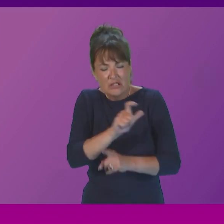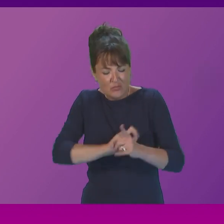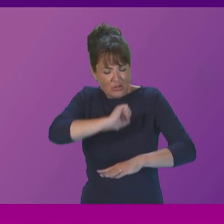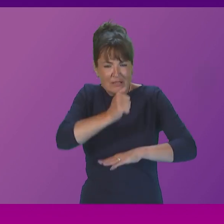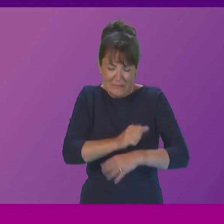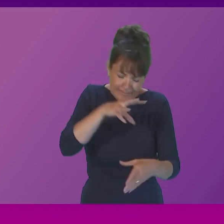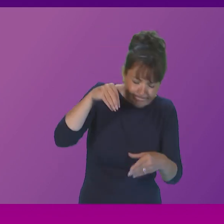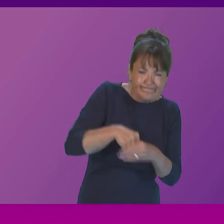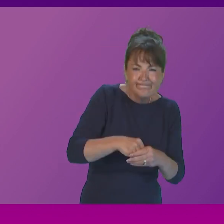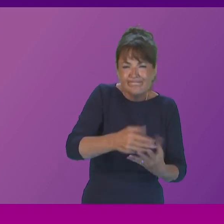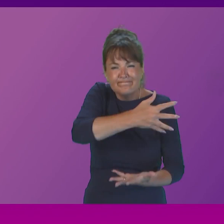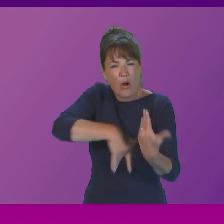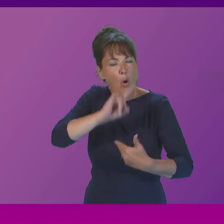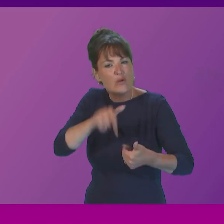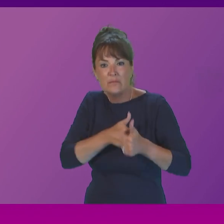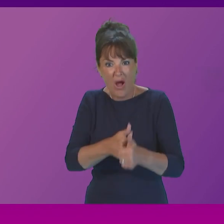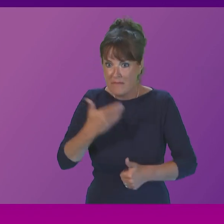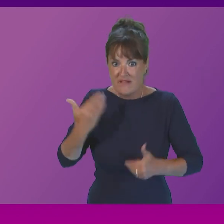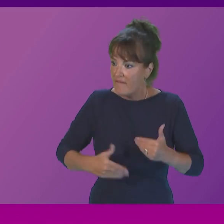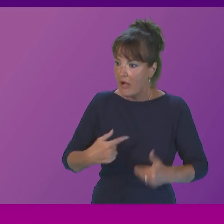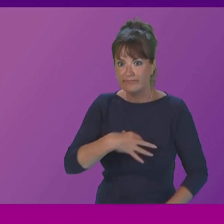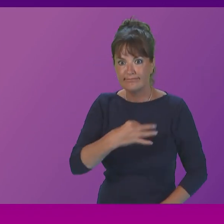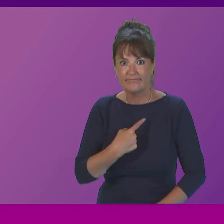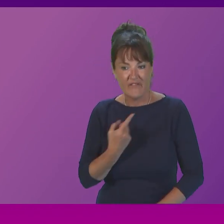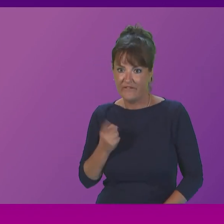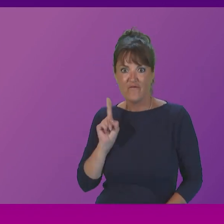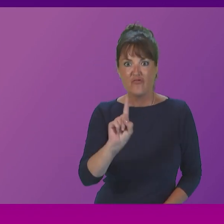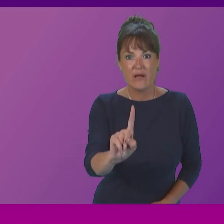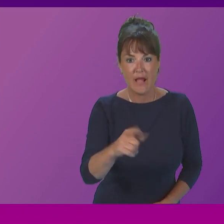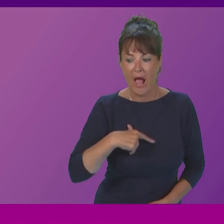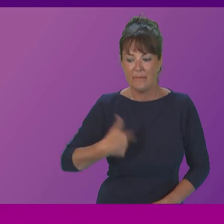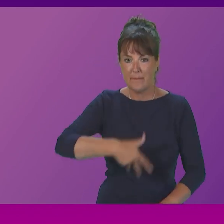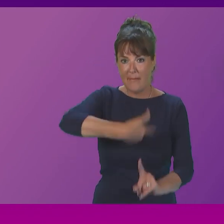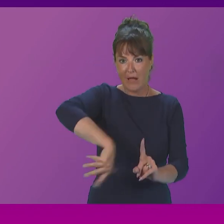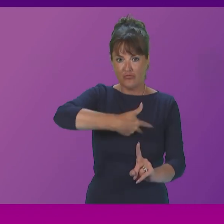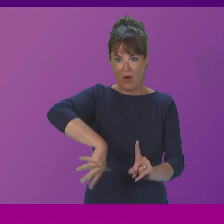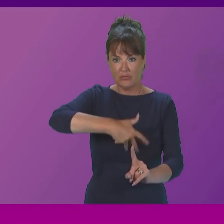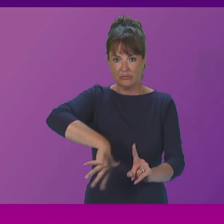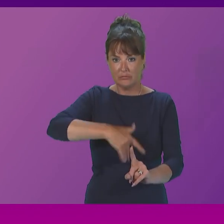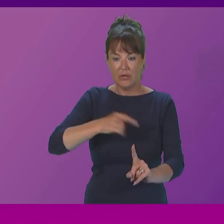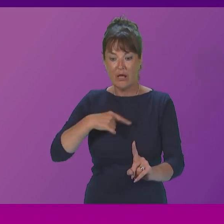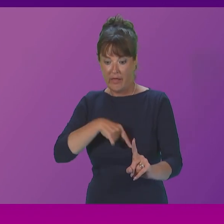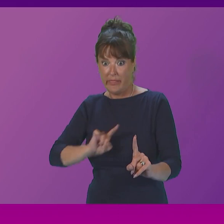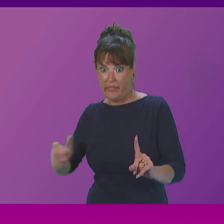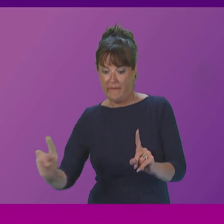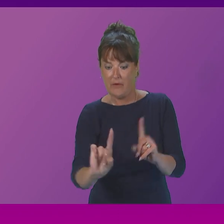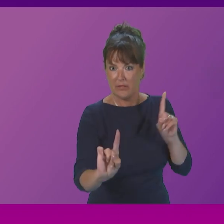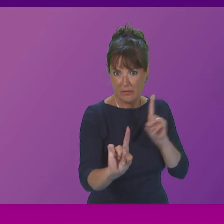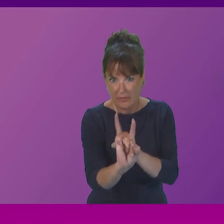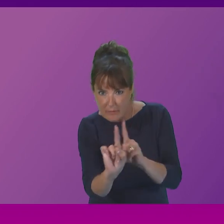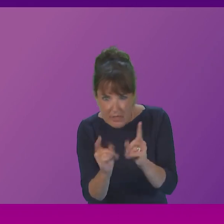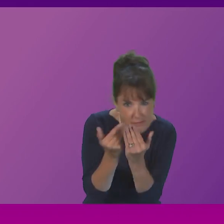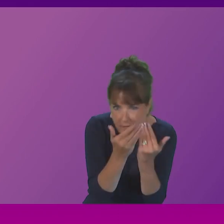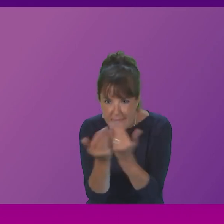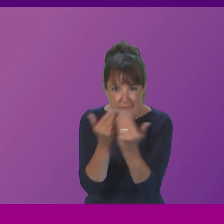I've always been a supporter. I have never been a front runner. I've always been the person that somebody else stands in front, I stand behind them, and I get the job